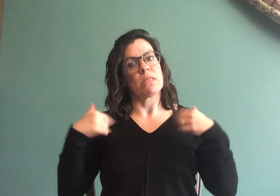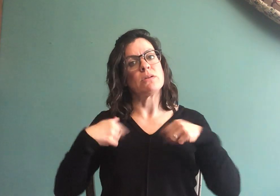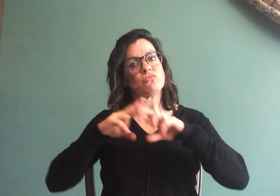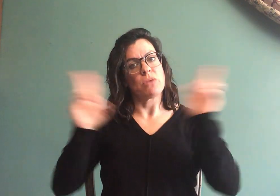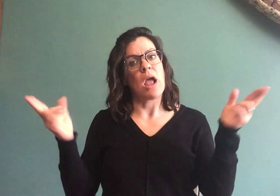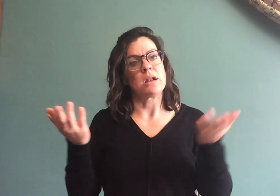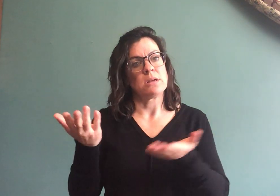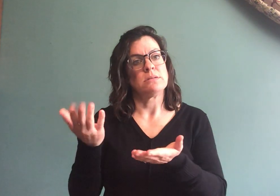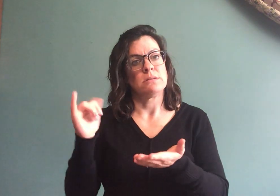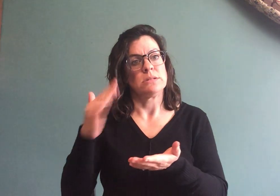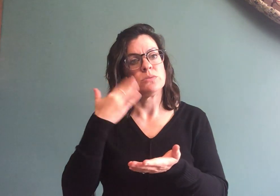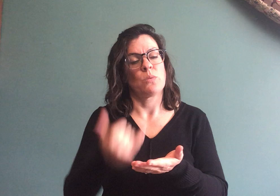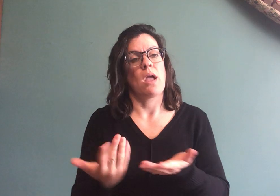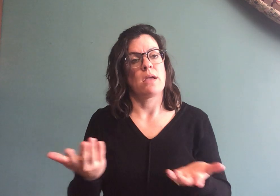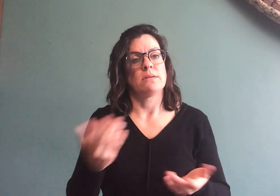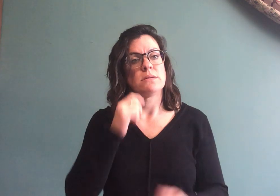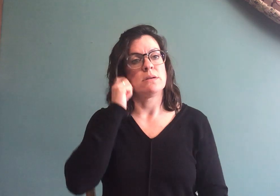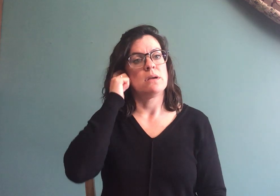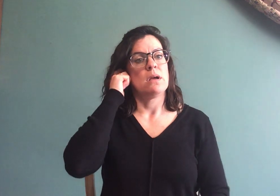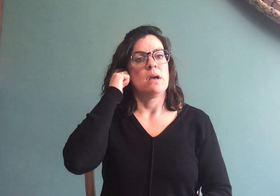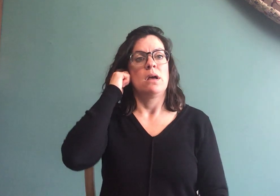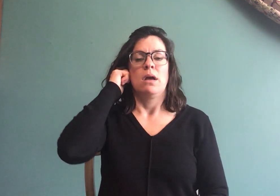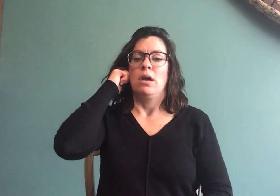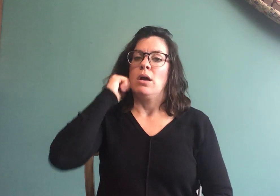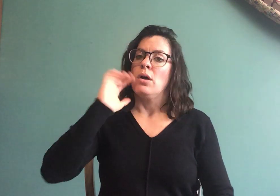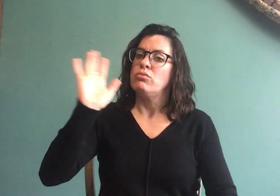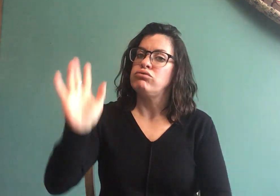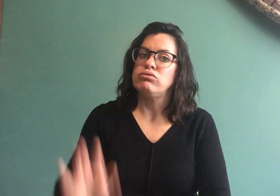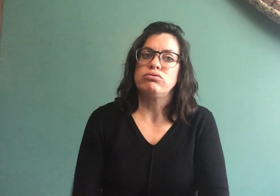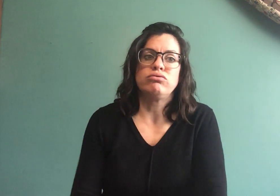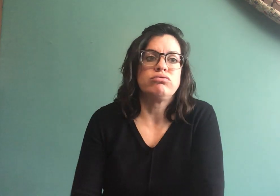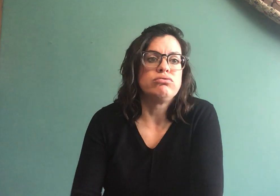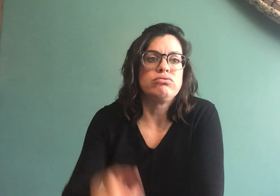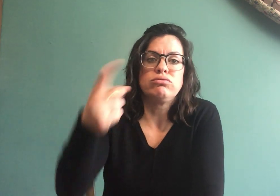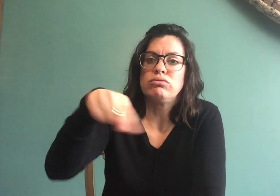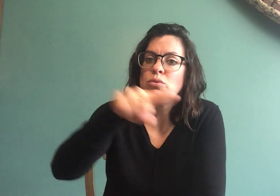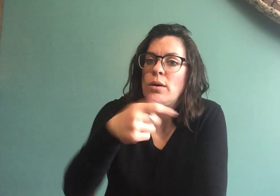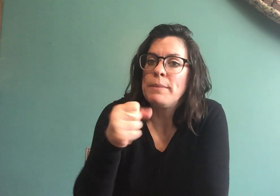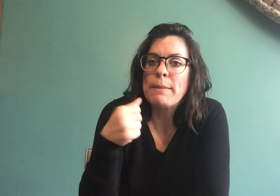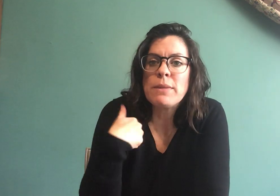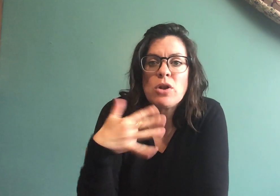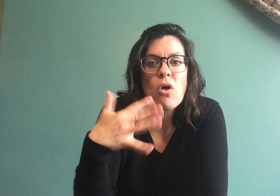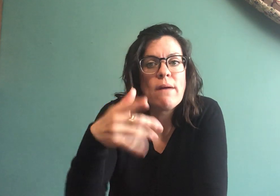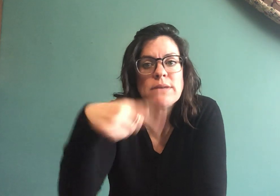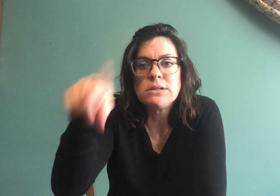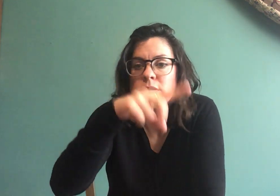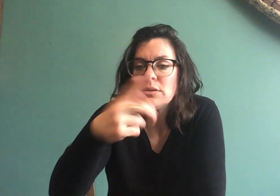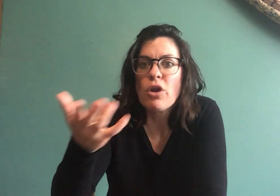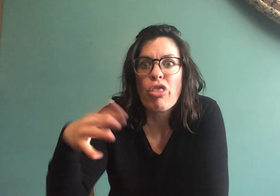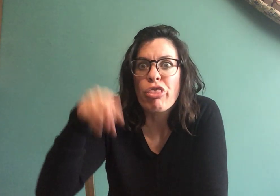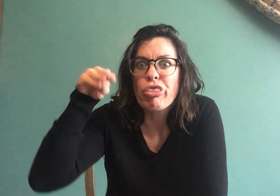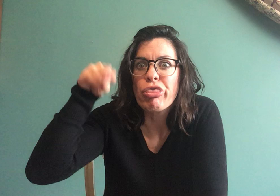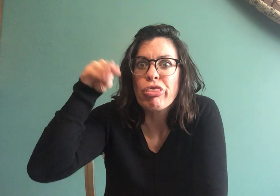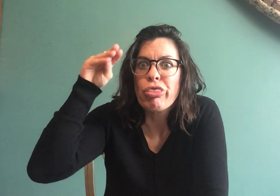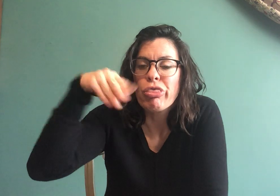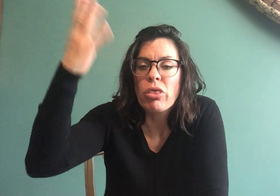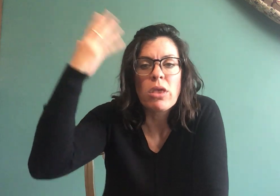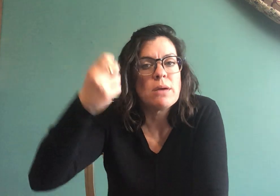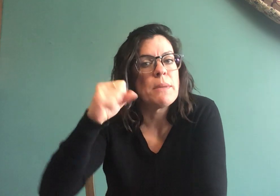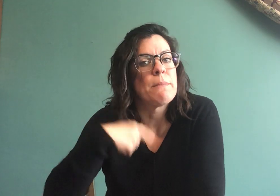you get me a little nervous here. You get me a little nervous, but that's okay. All right, so let's go back to here. All